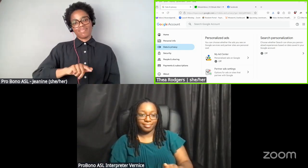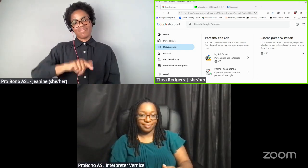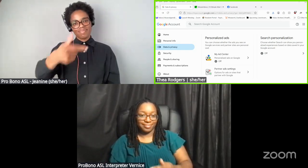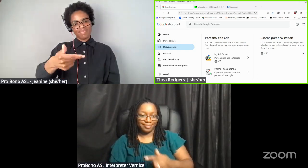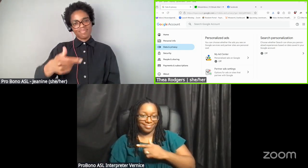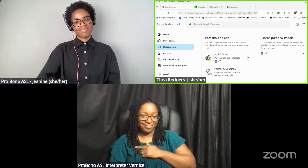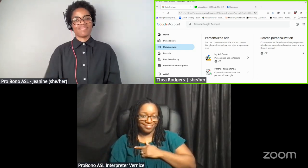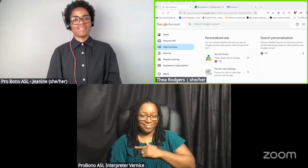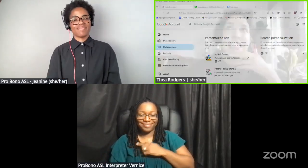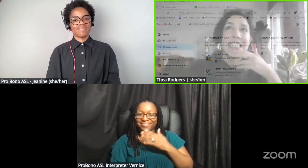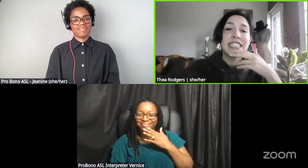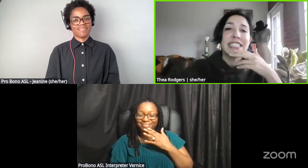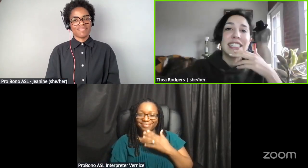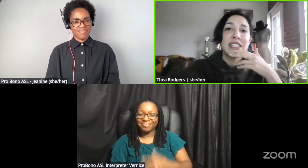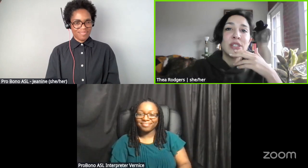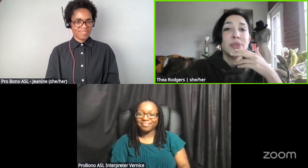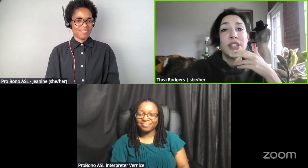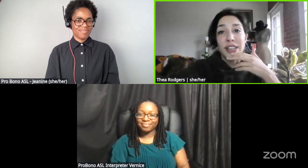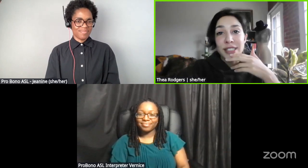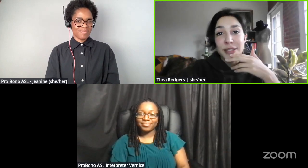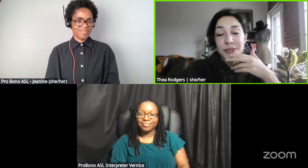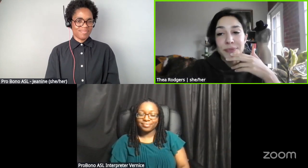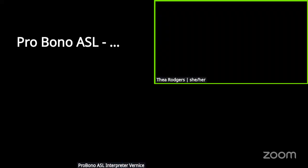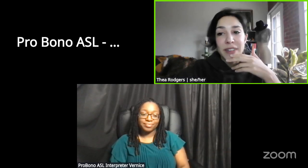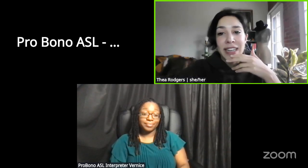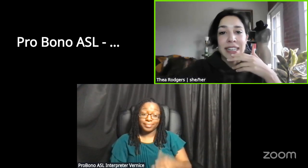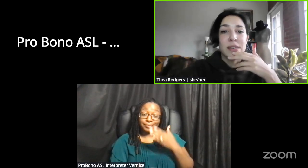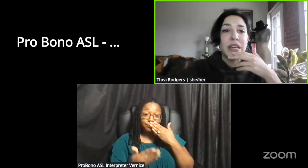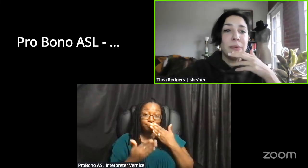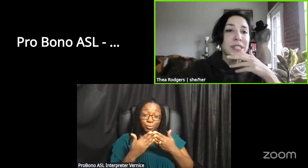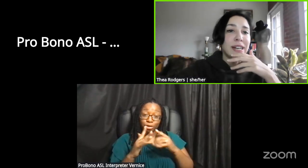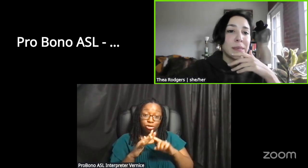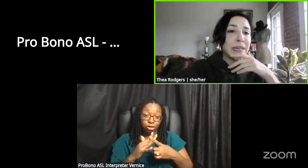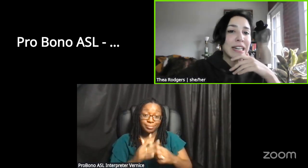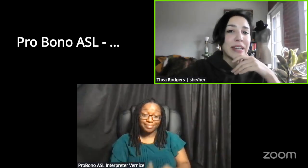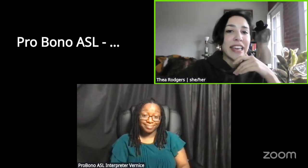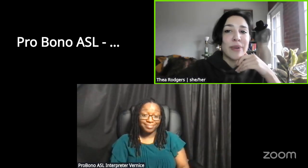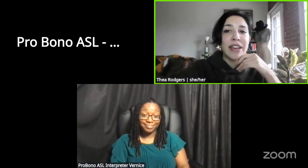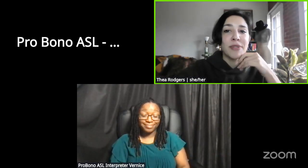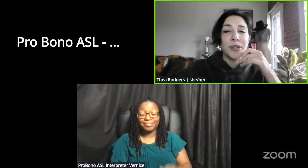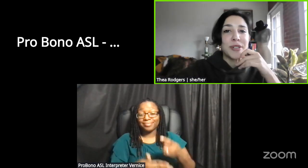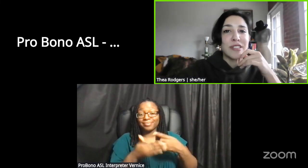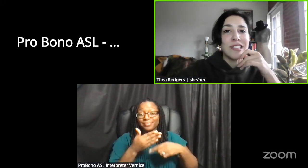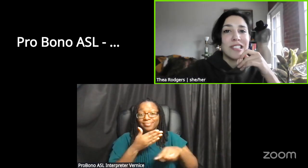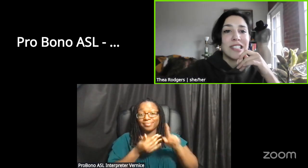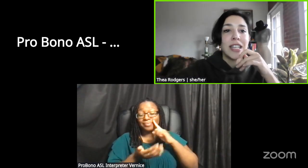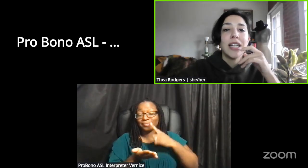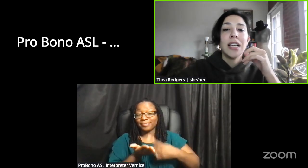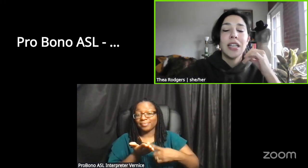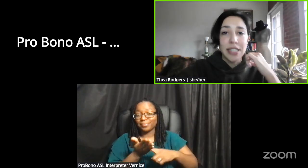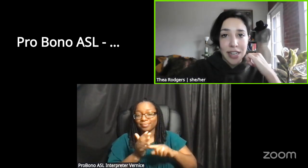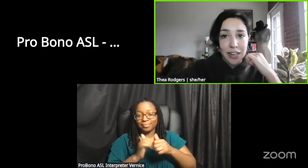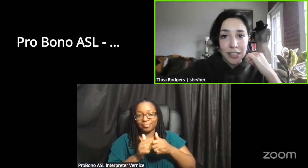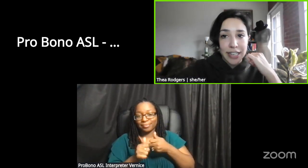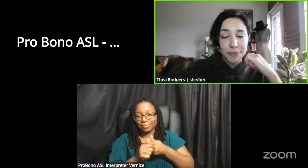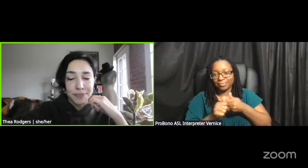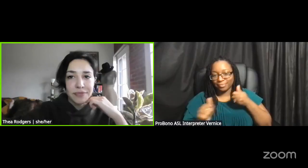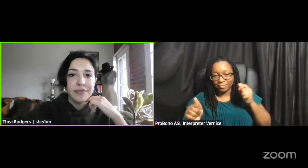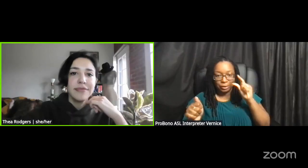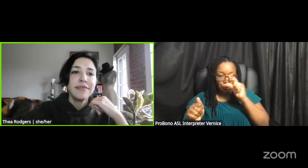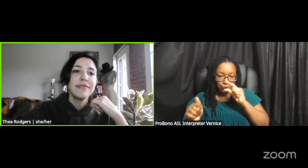But it is a place to start. And next week, we'll talk about how to get away from Google